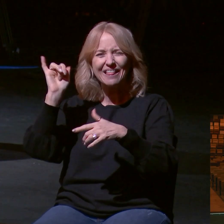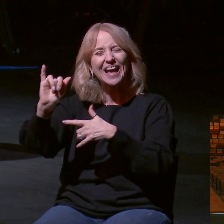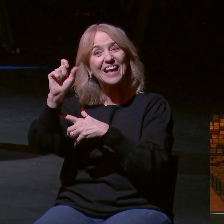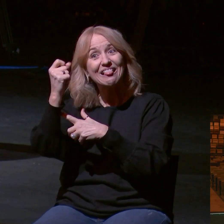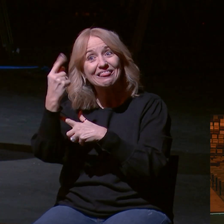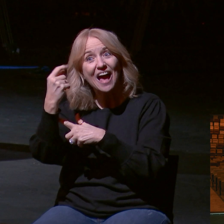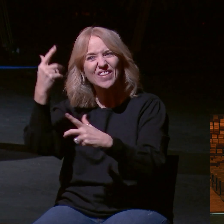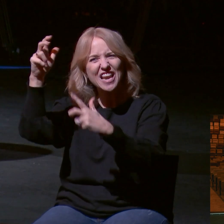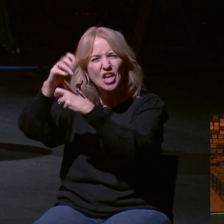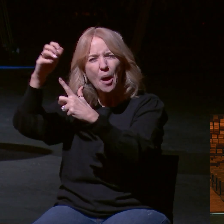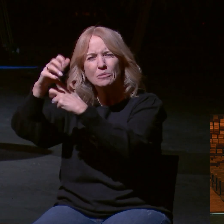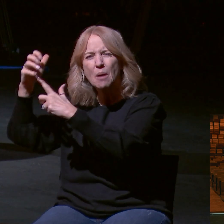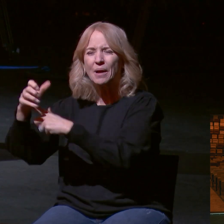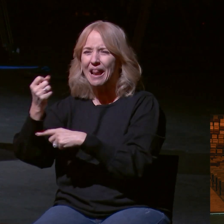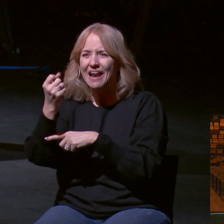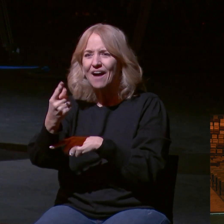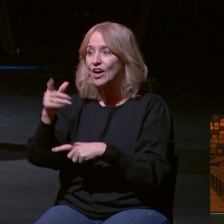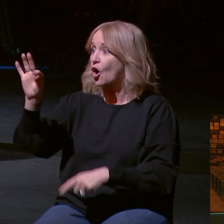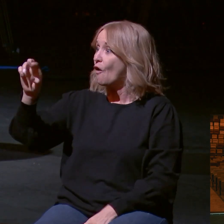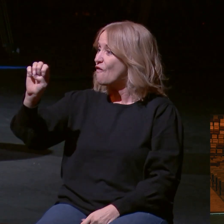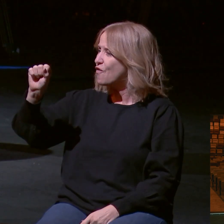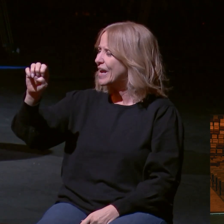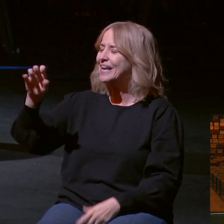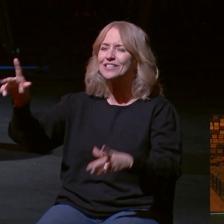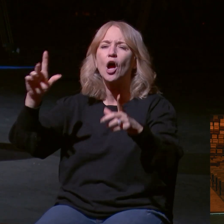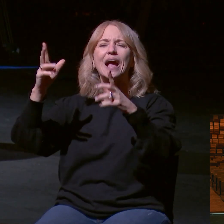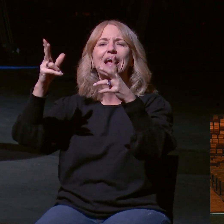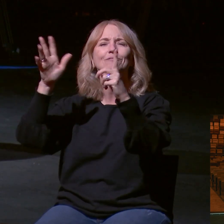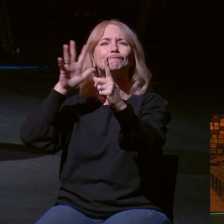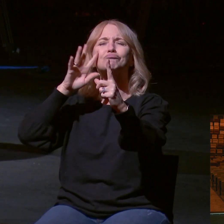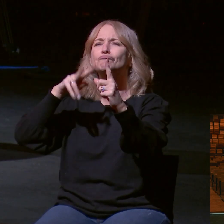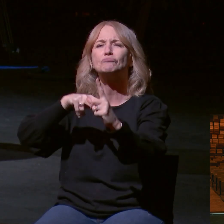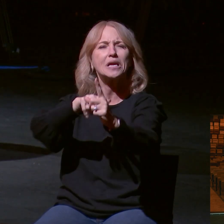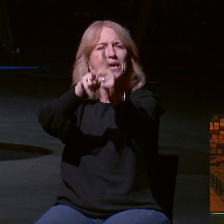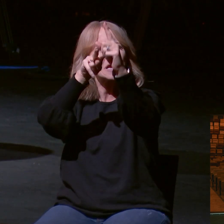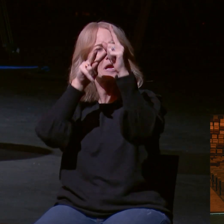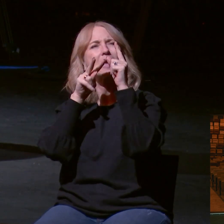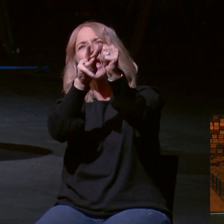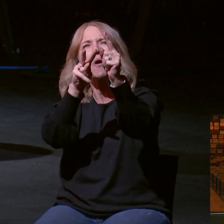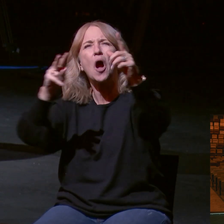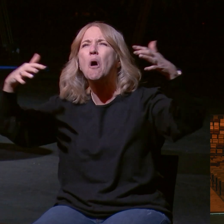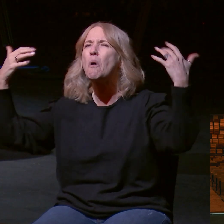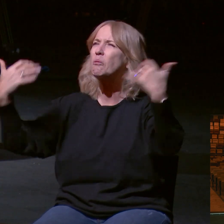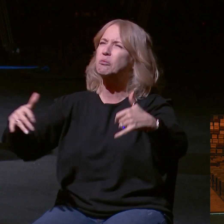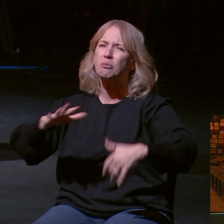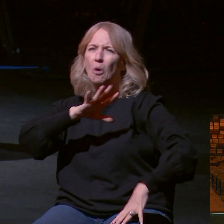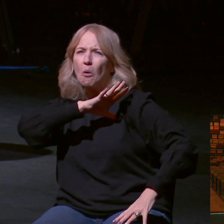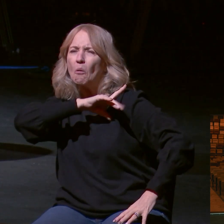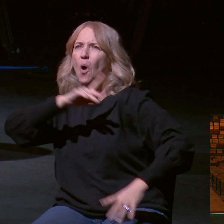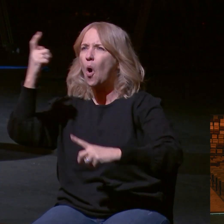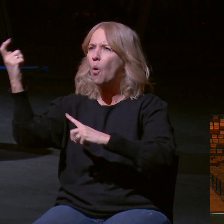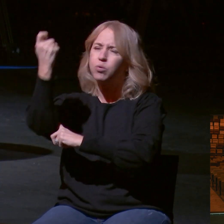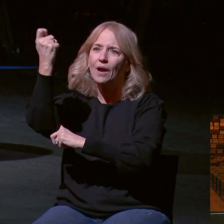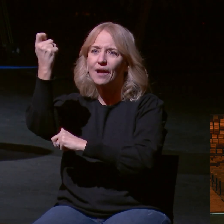the hometown hero that saved the World Series in the most dramatic fashion possible. I can only imagine the emotional